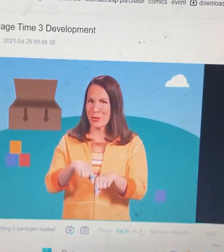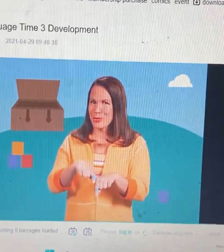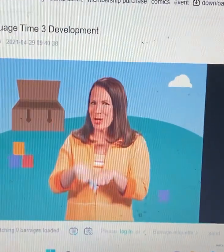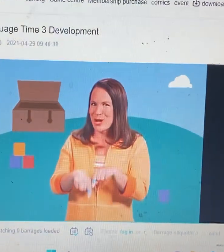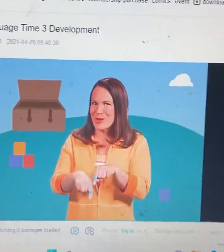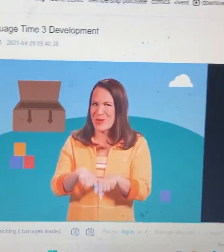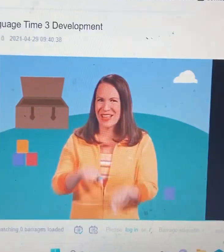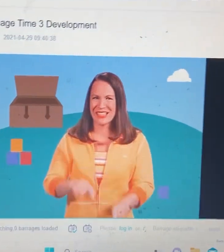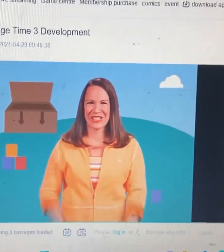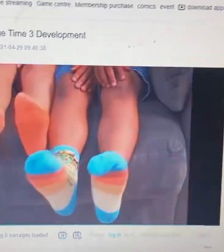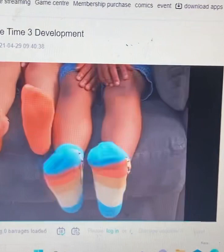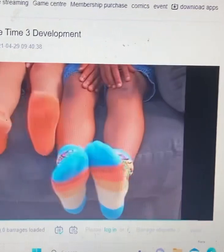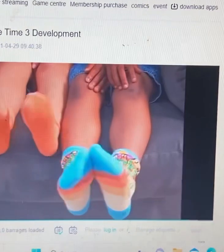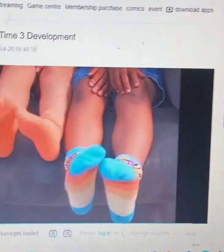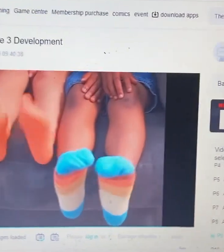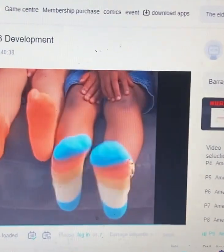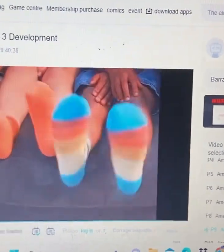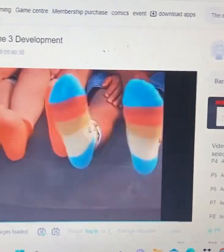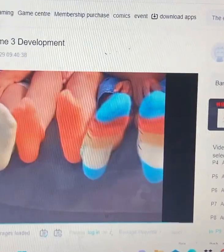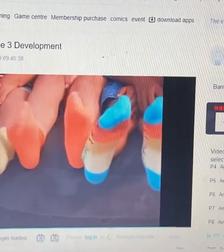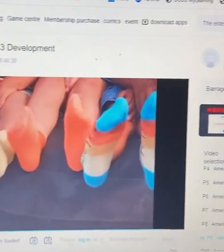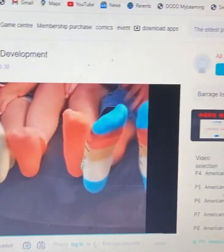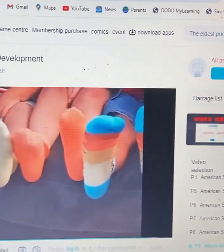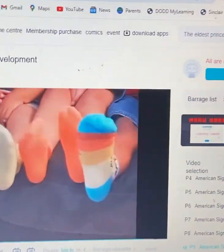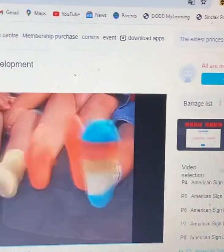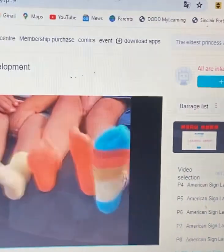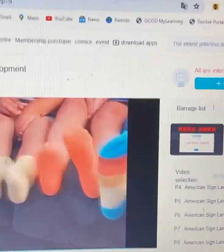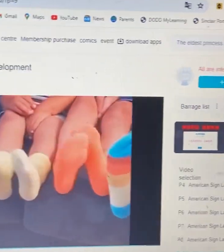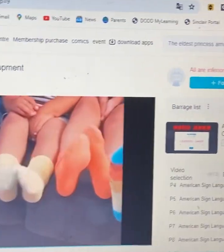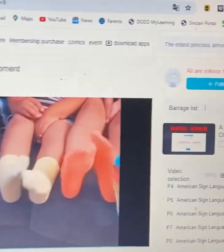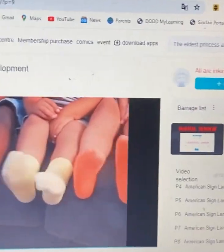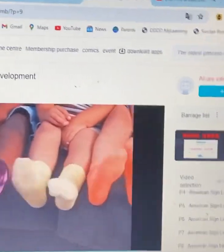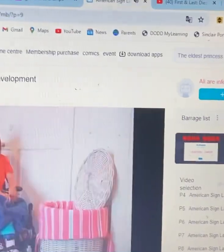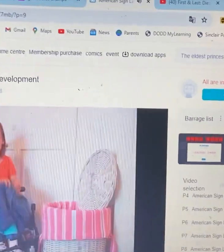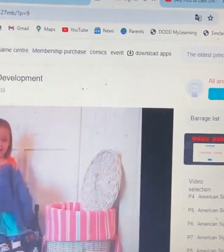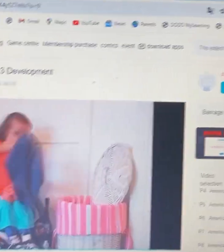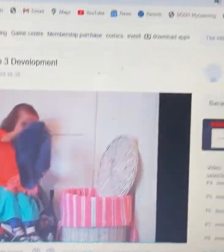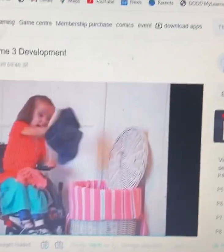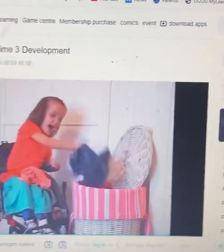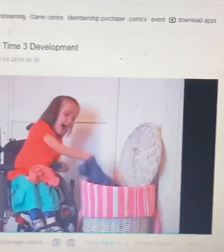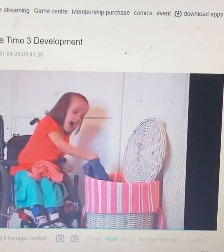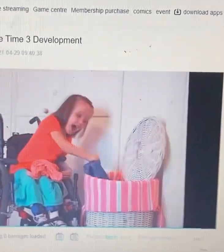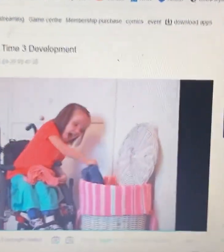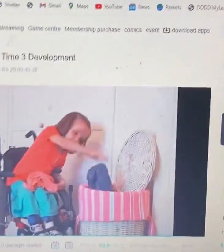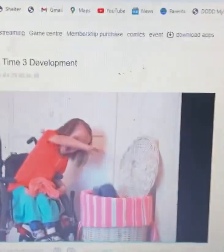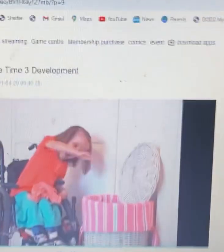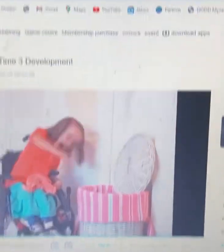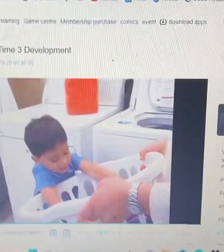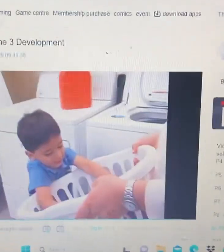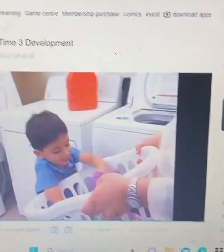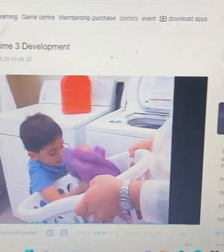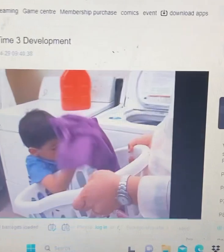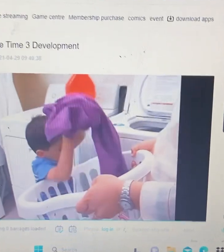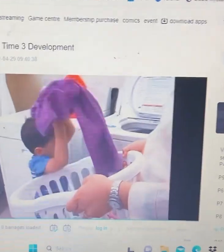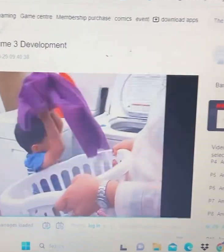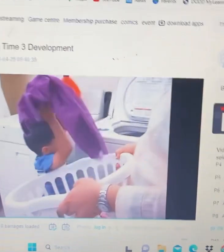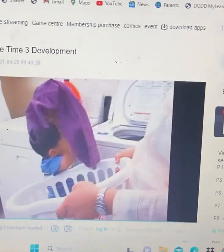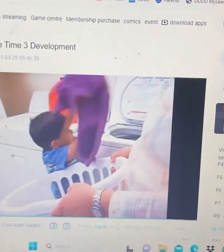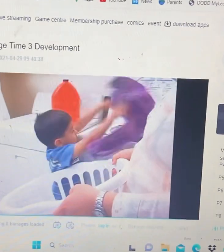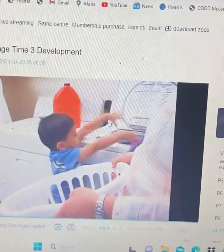Don't go under the table. I'm able to open my hamper, and in there they'll